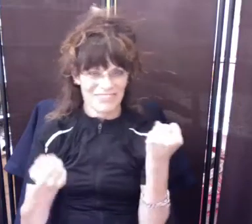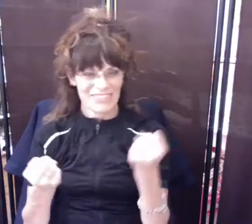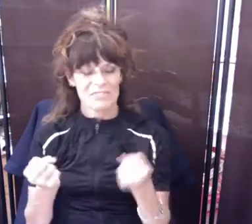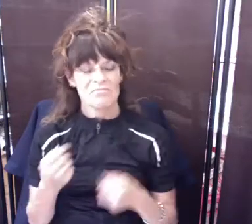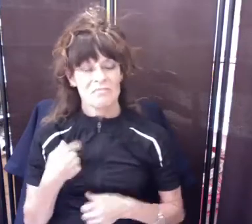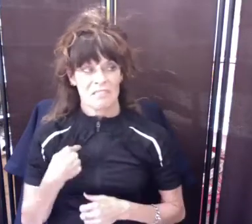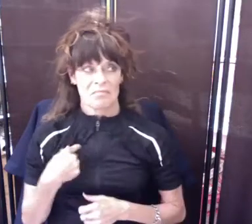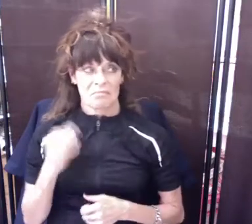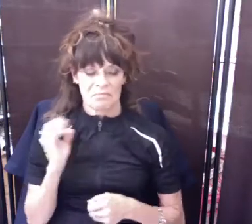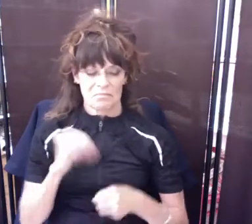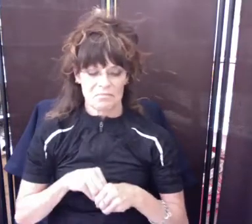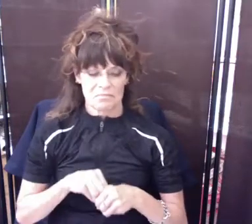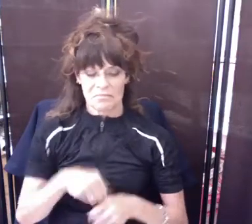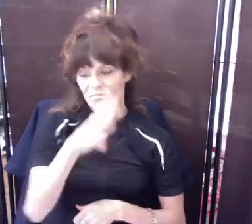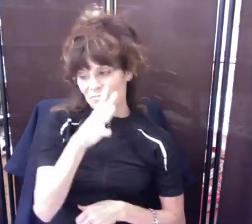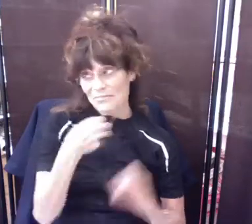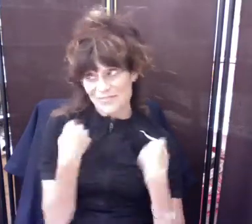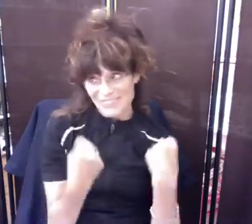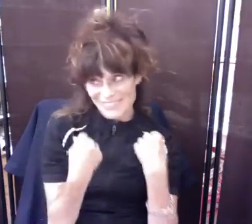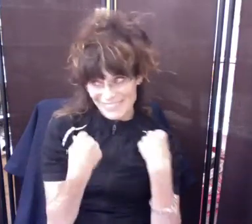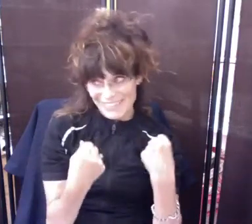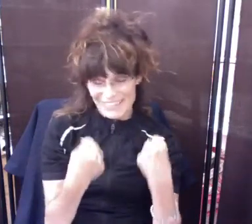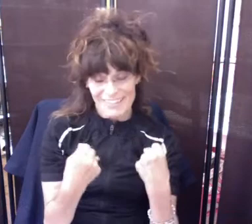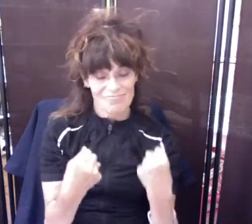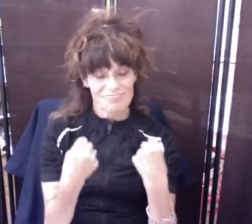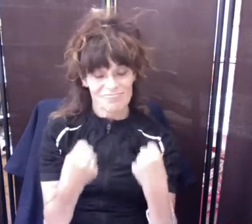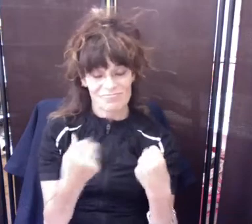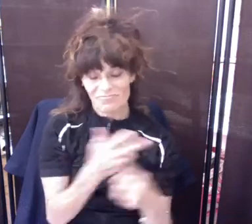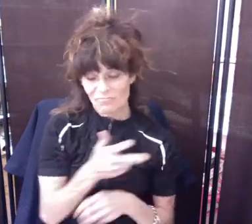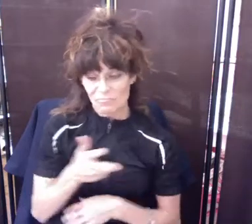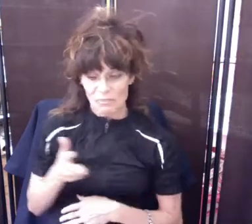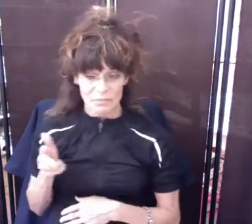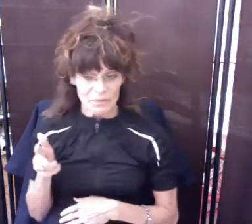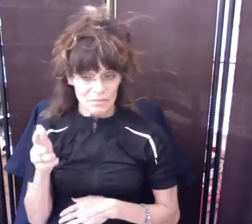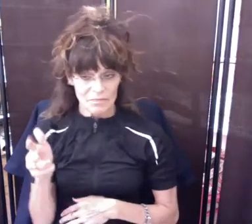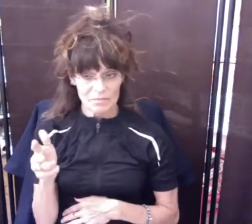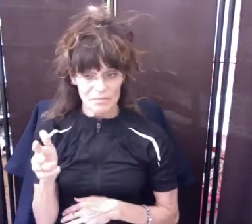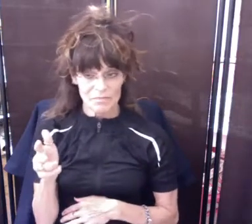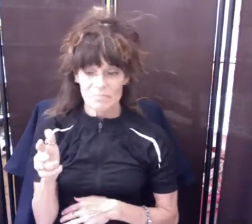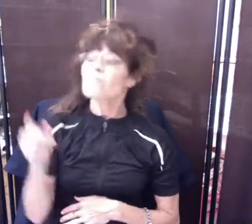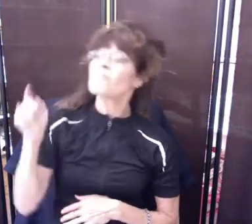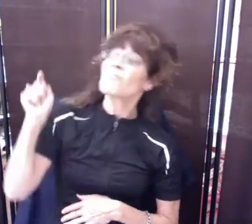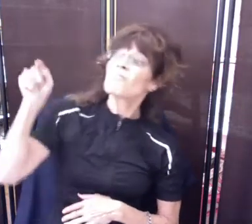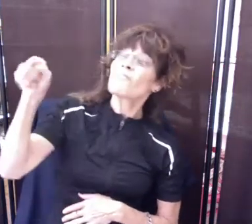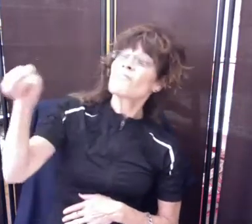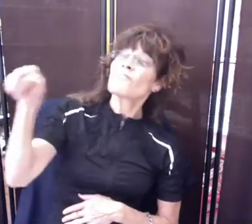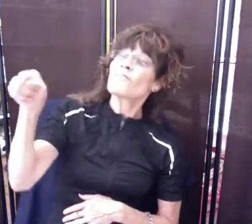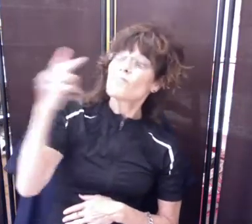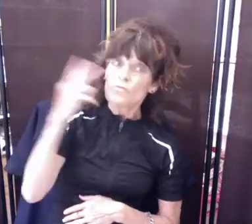she drives me across town, pulls up to a curb, points down this hill to a building and says, "That's where your